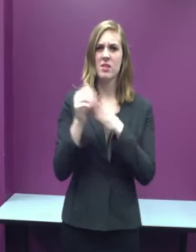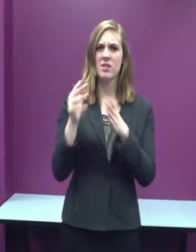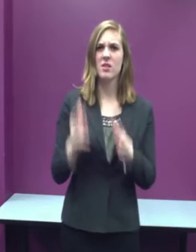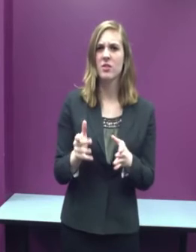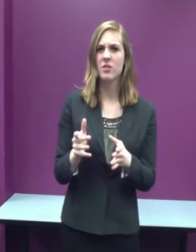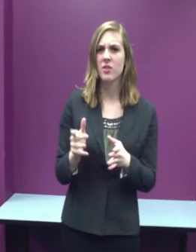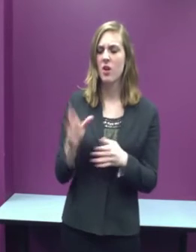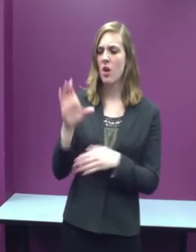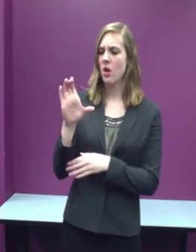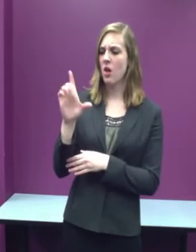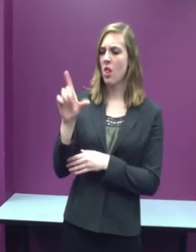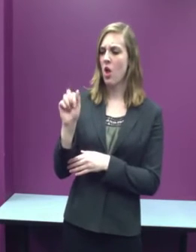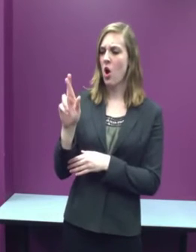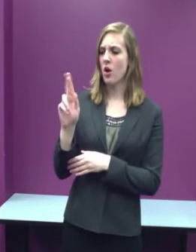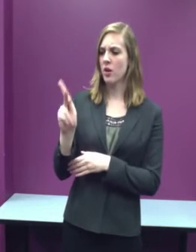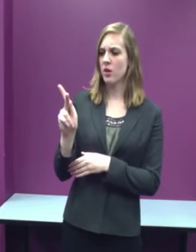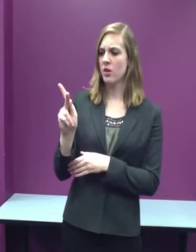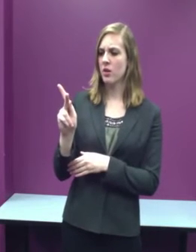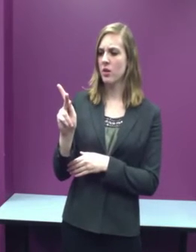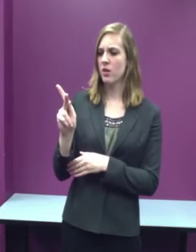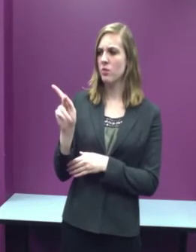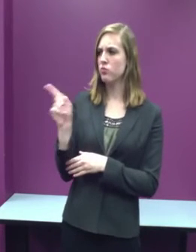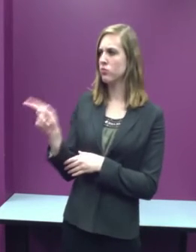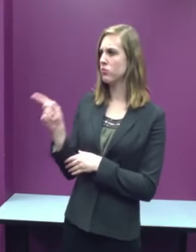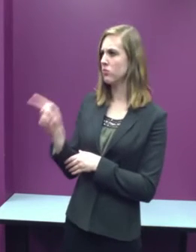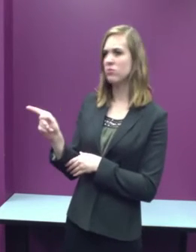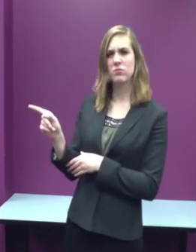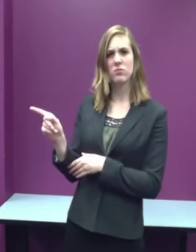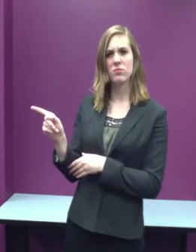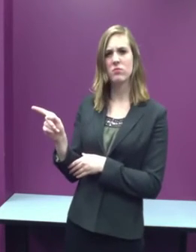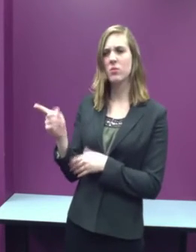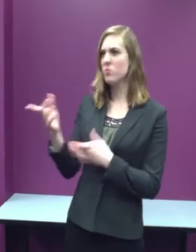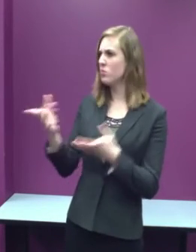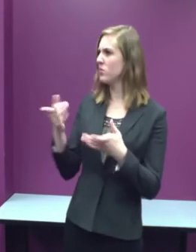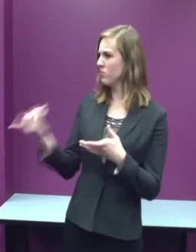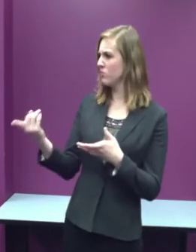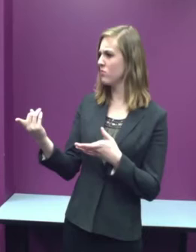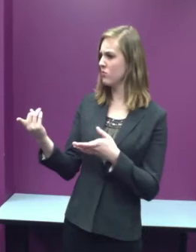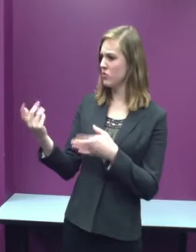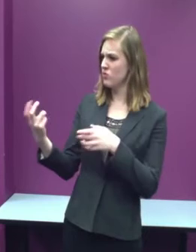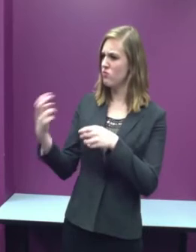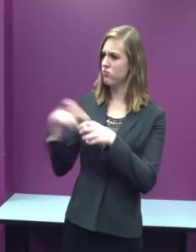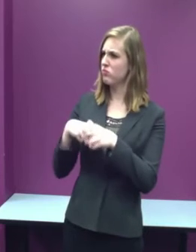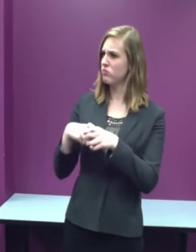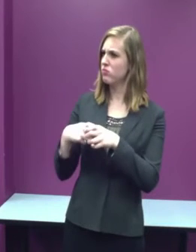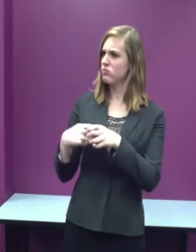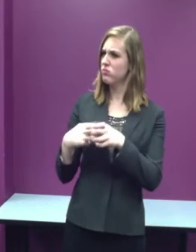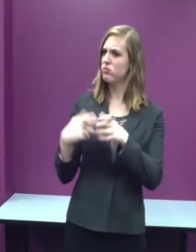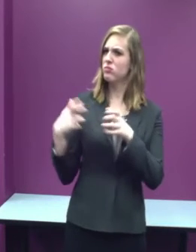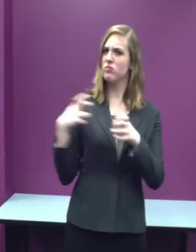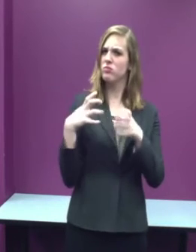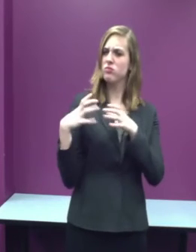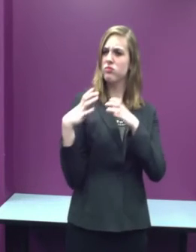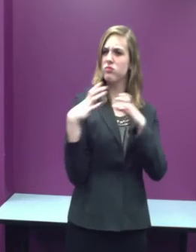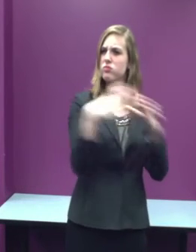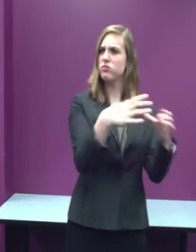Lewis asked Clark to join him. In this enterprise, with its dangers and honors, there is no man on earth with whom